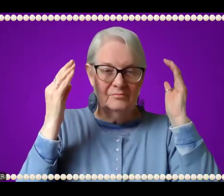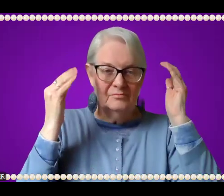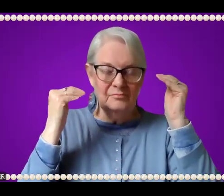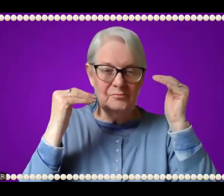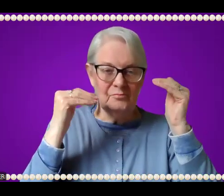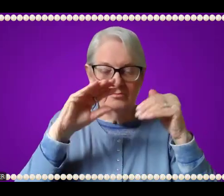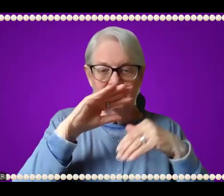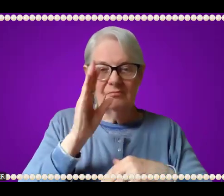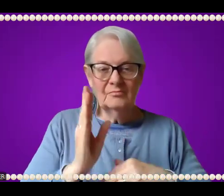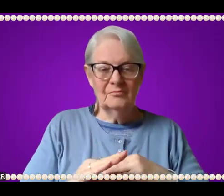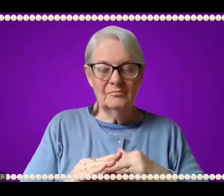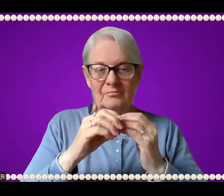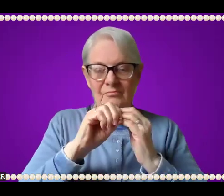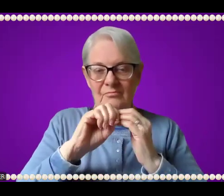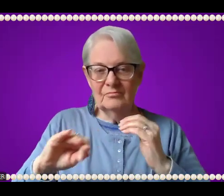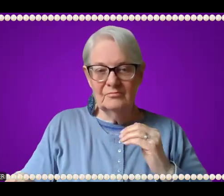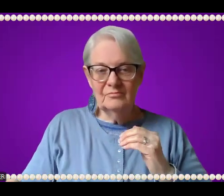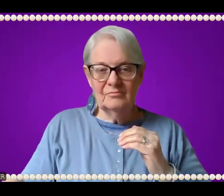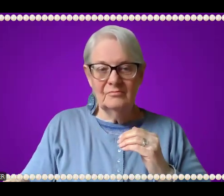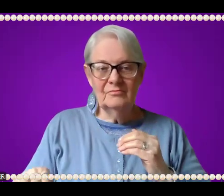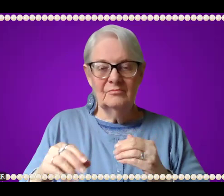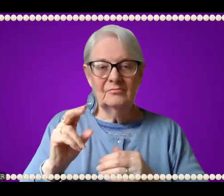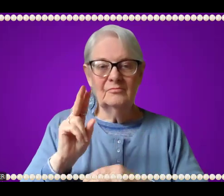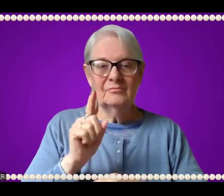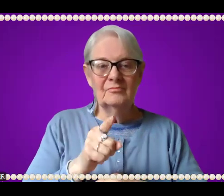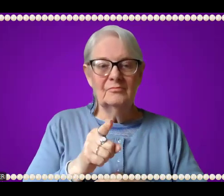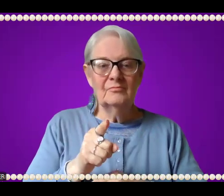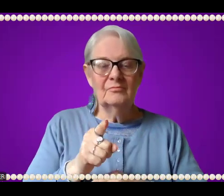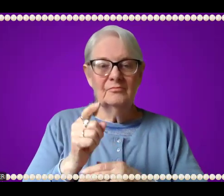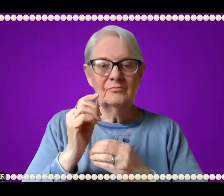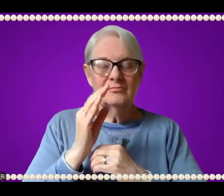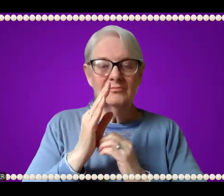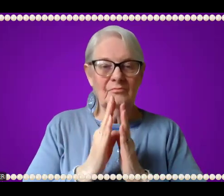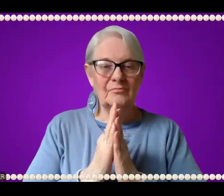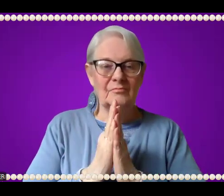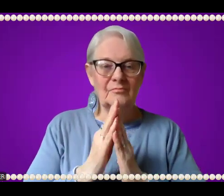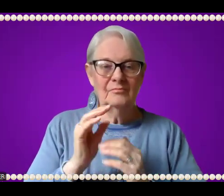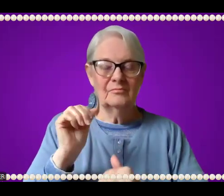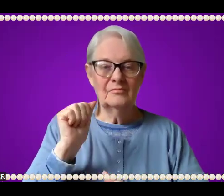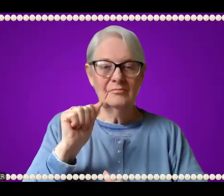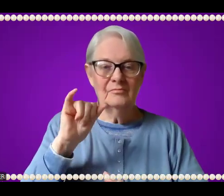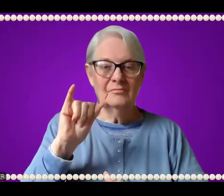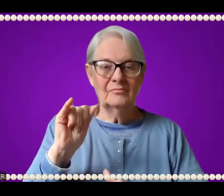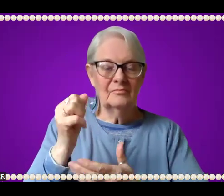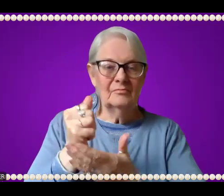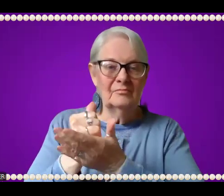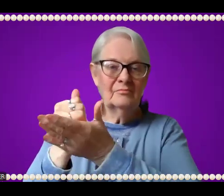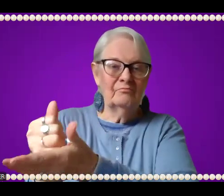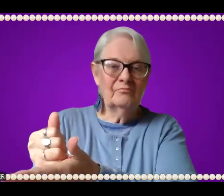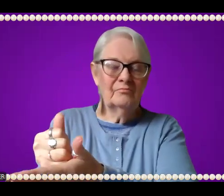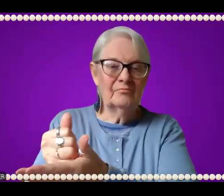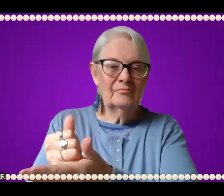gone. If you ask your AI assistant to actually go through a lot of these different things, explain the